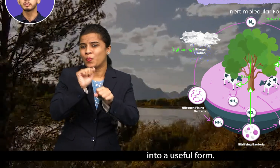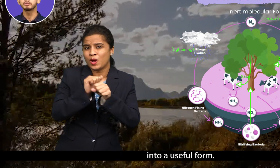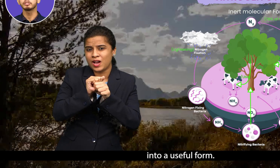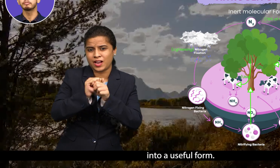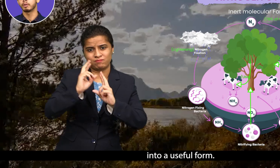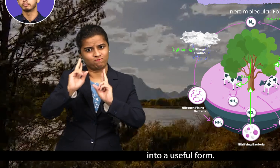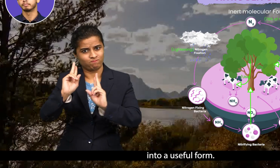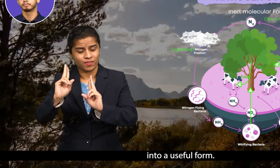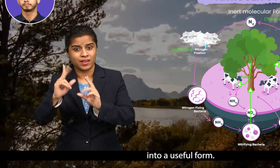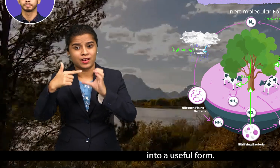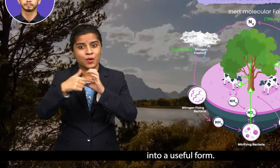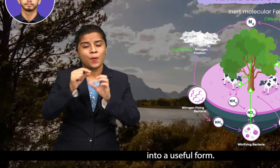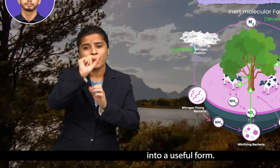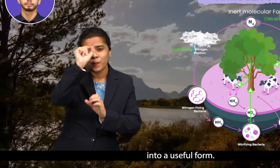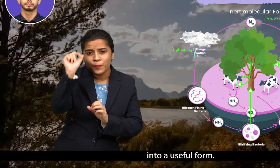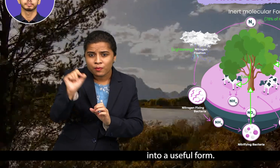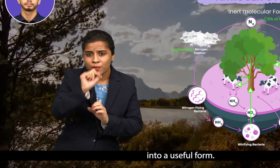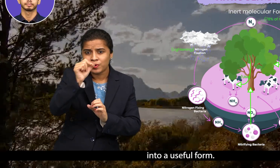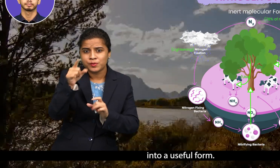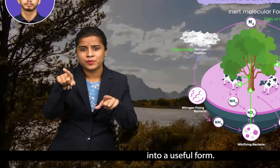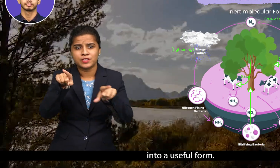into a useful form.